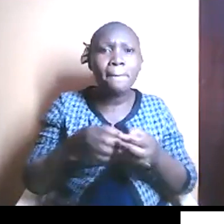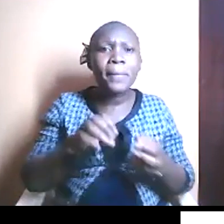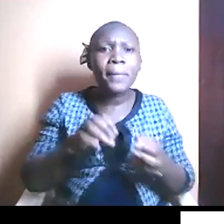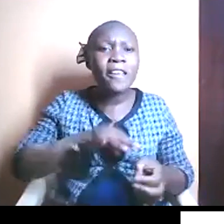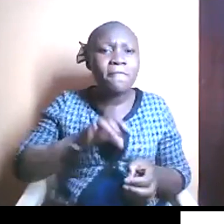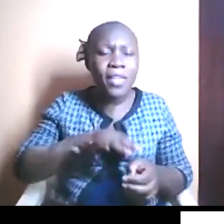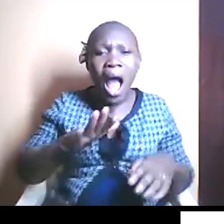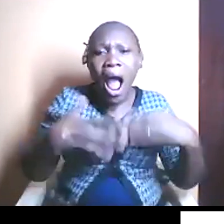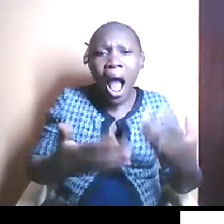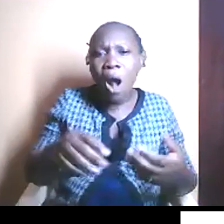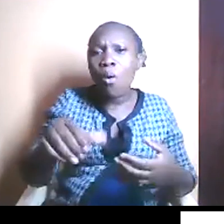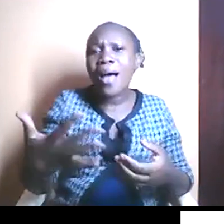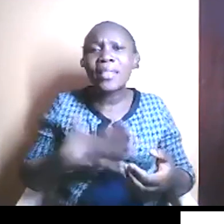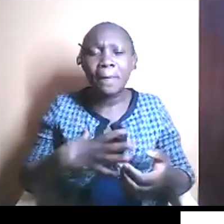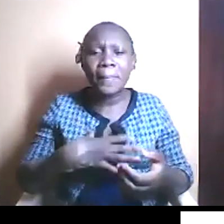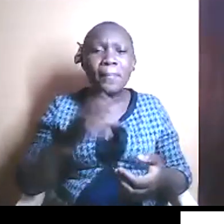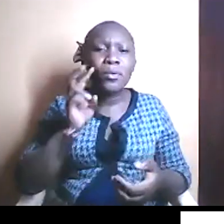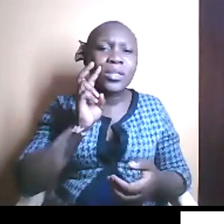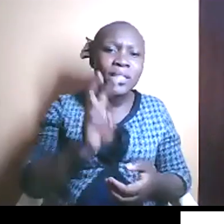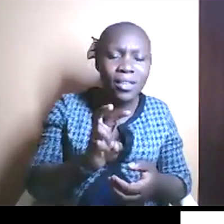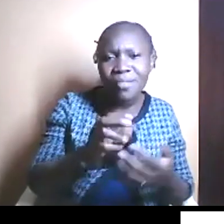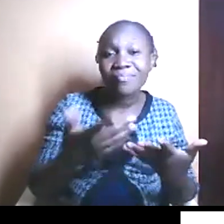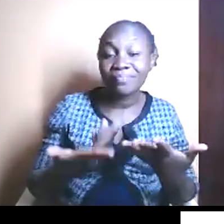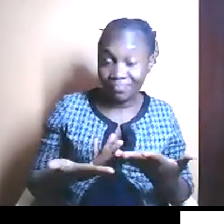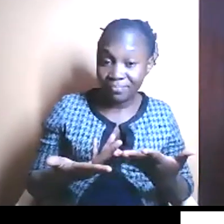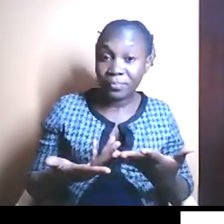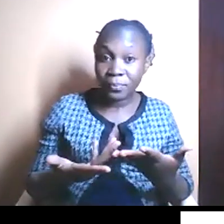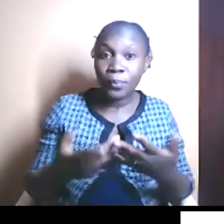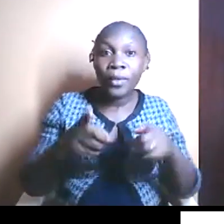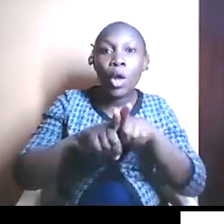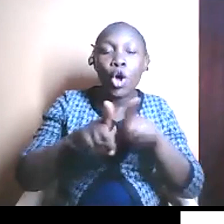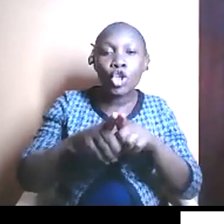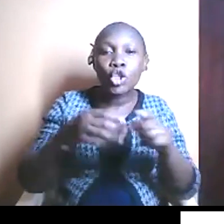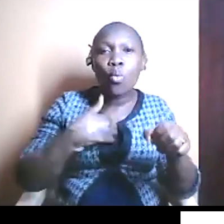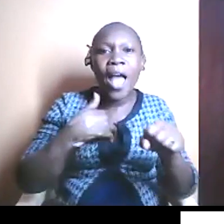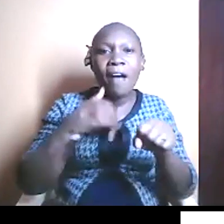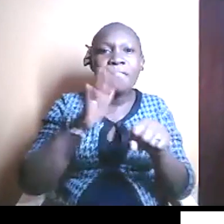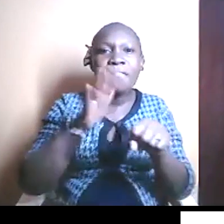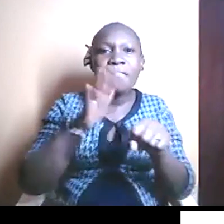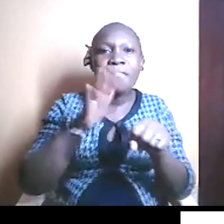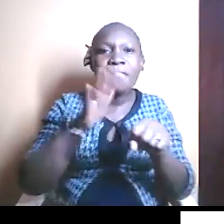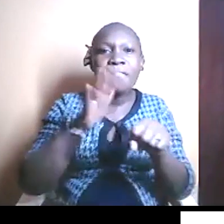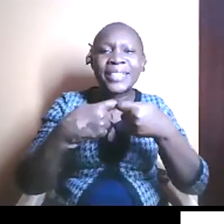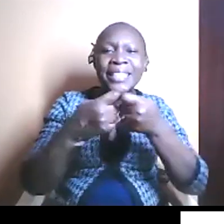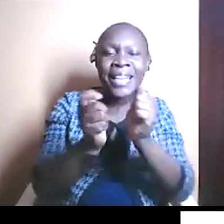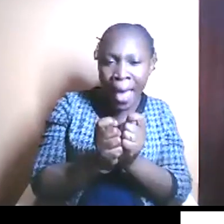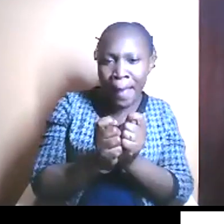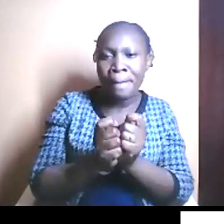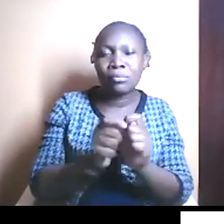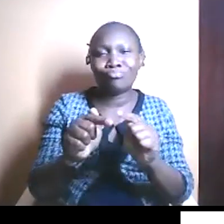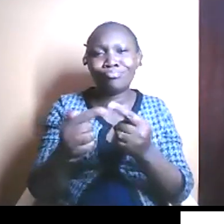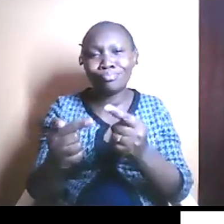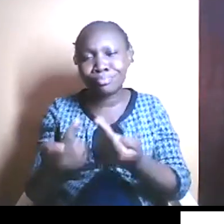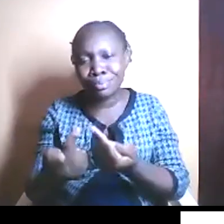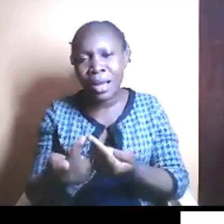all the social media trolls, you know? And then there's a lot of tribalism, racism, unfair